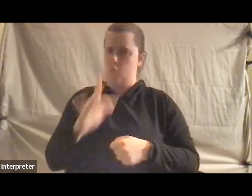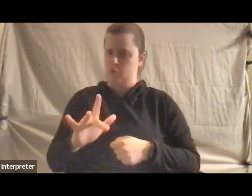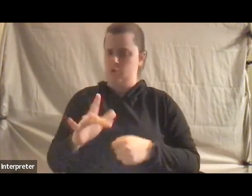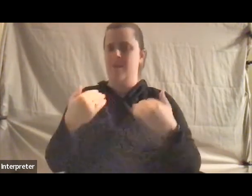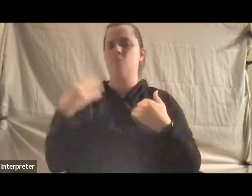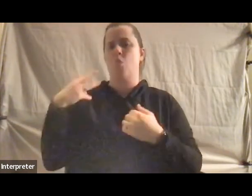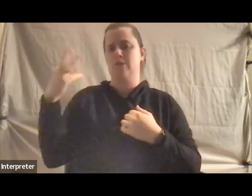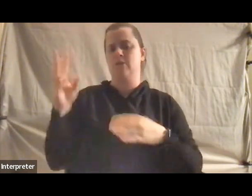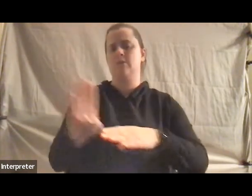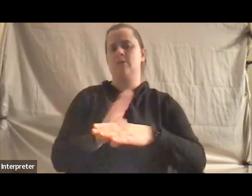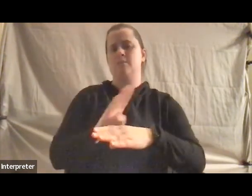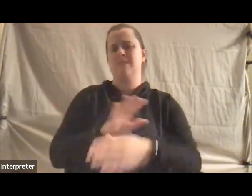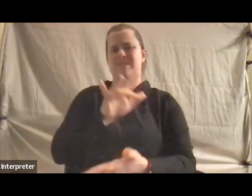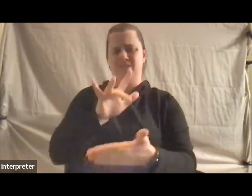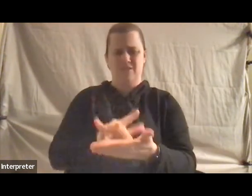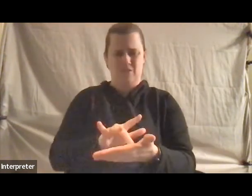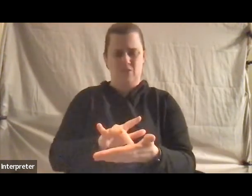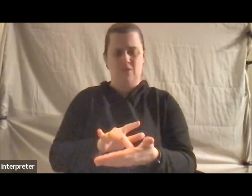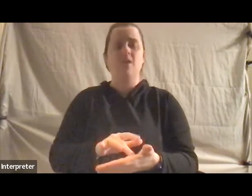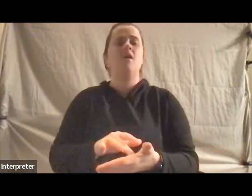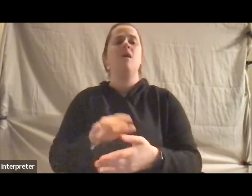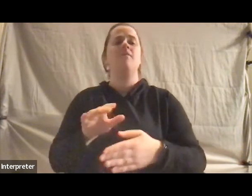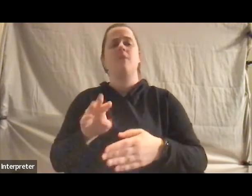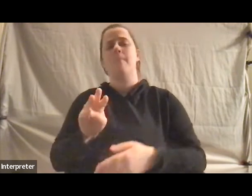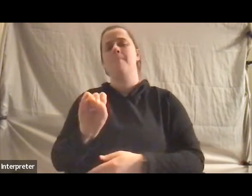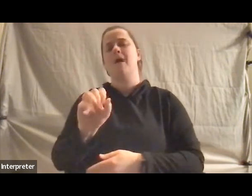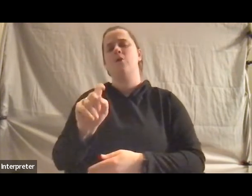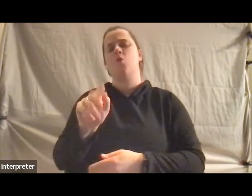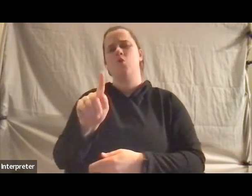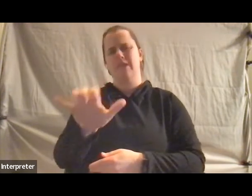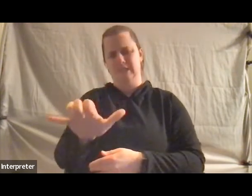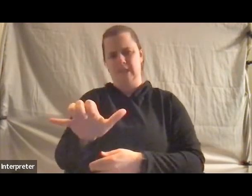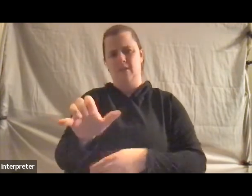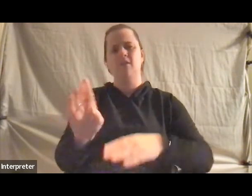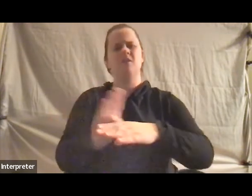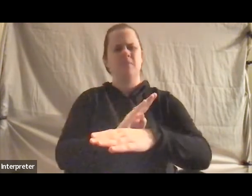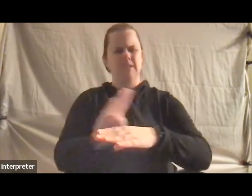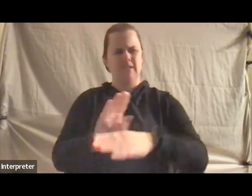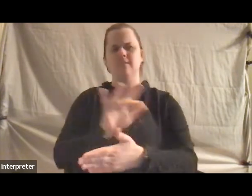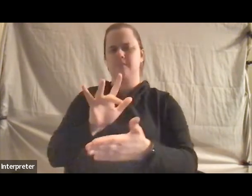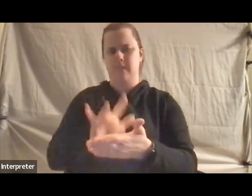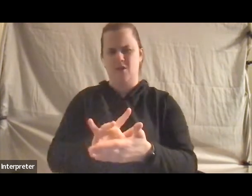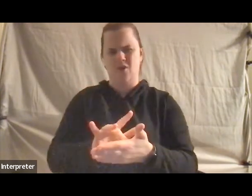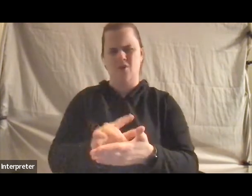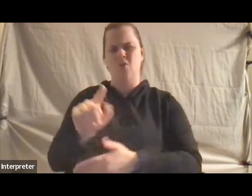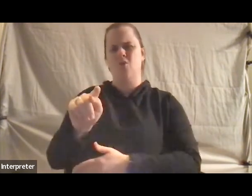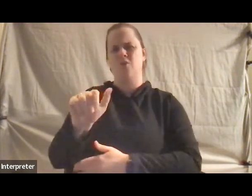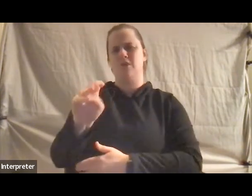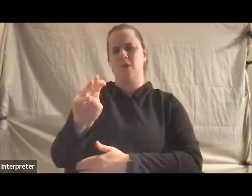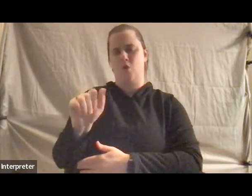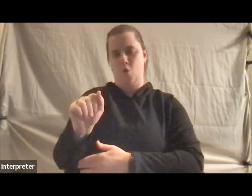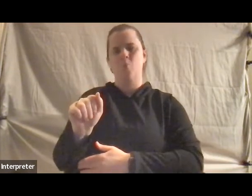the Minority Business Development Agency, or Tacoma MBDA for short, operating right